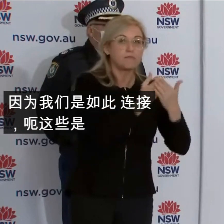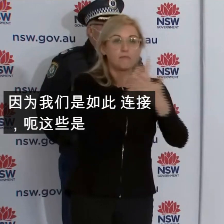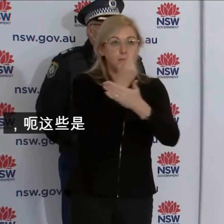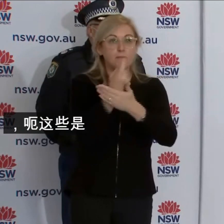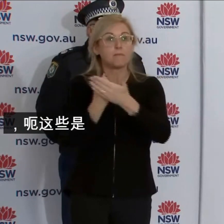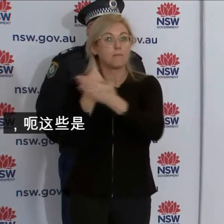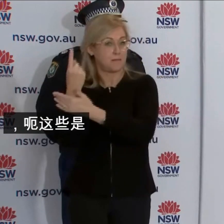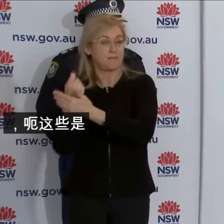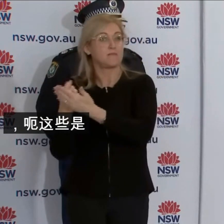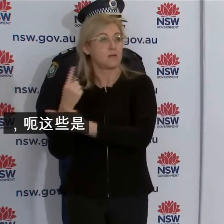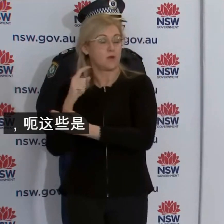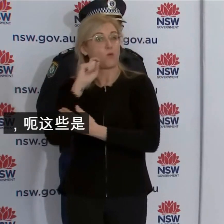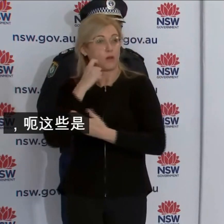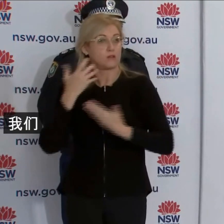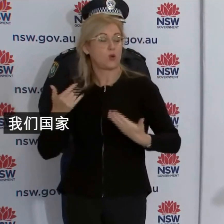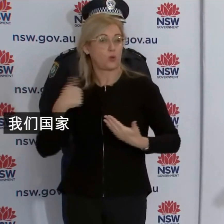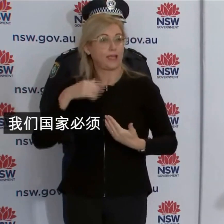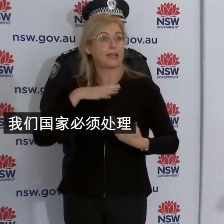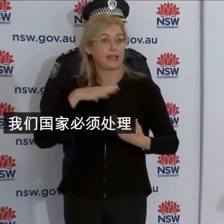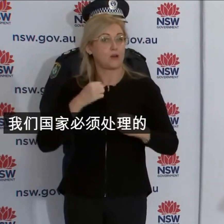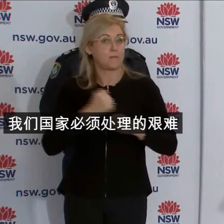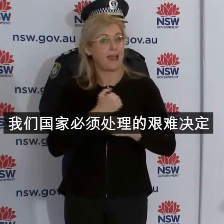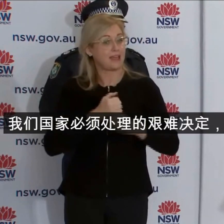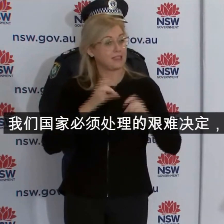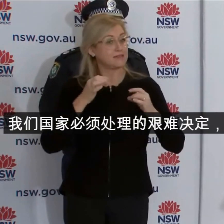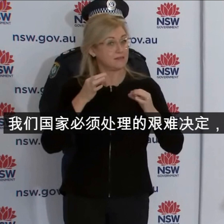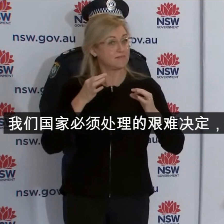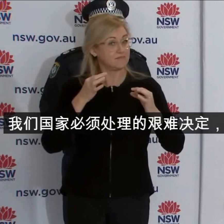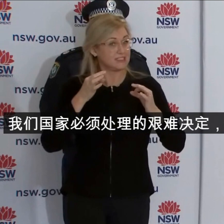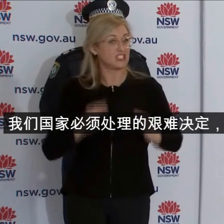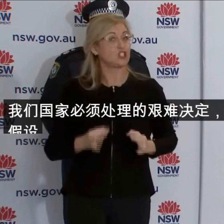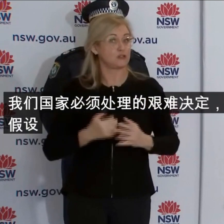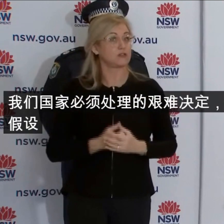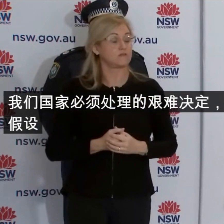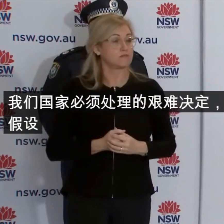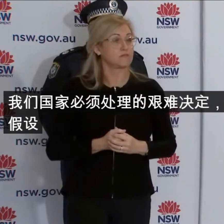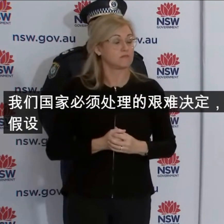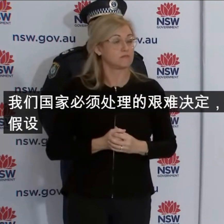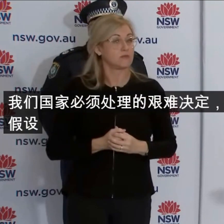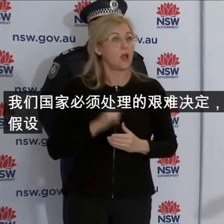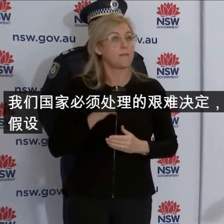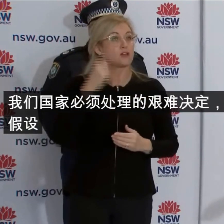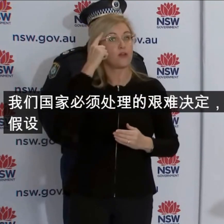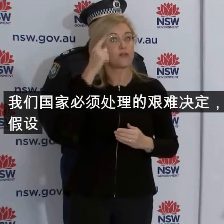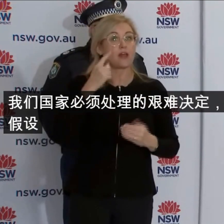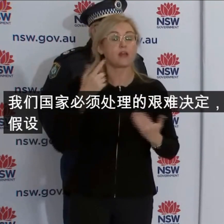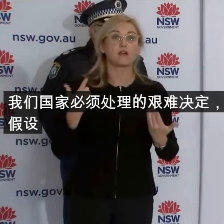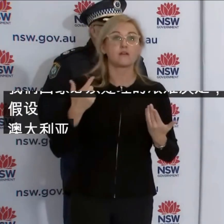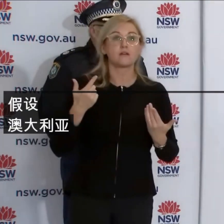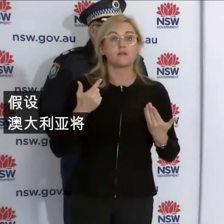these are the difficult decisions that our nation has to deal with. But to assume that